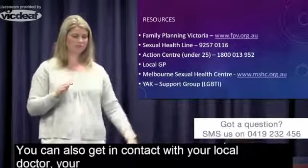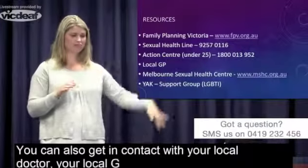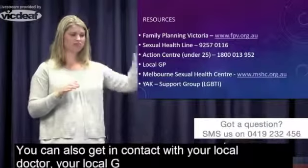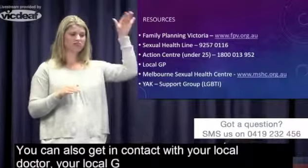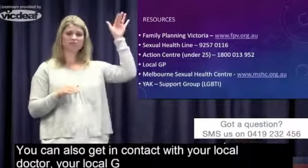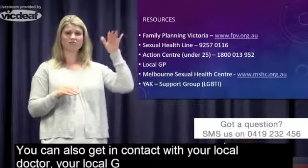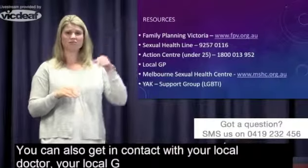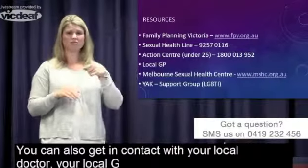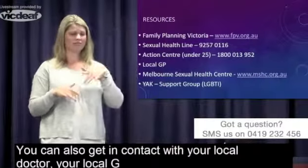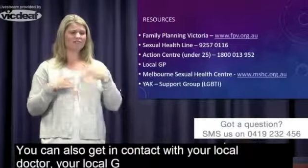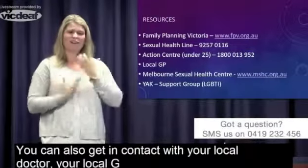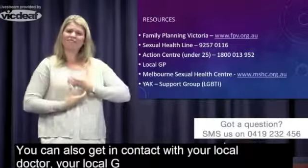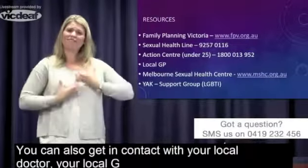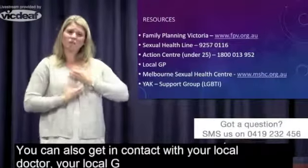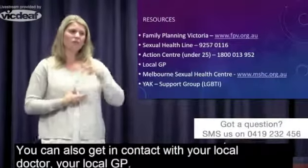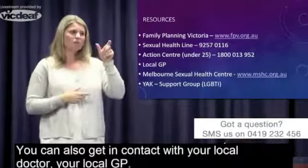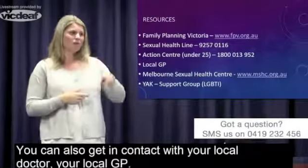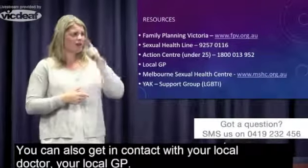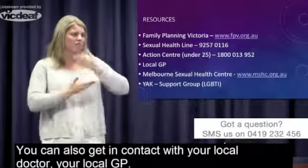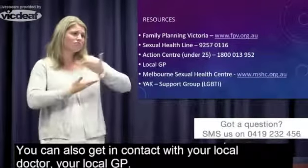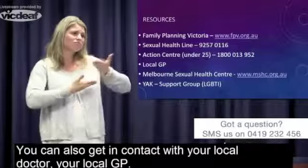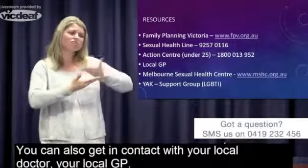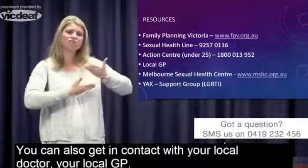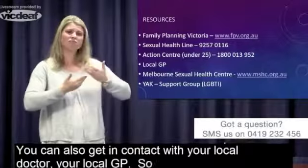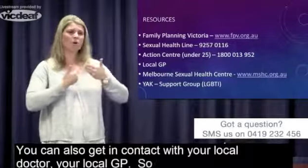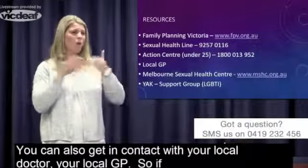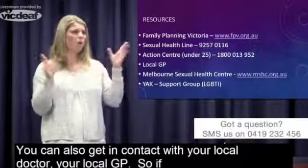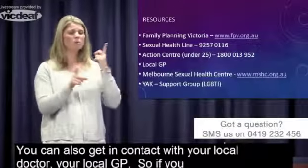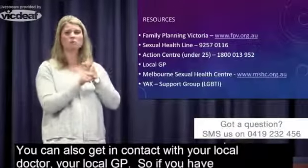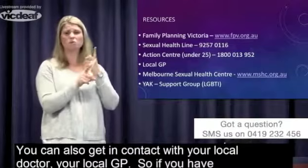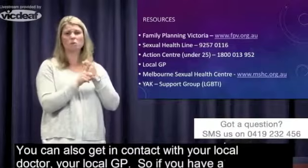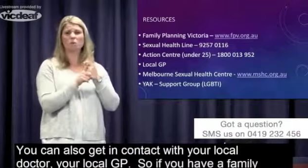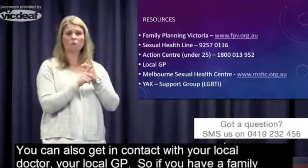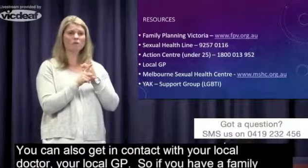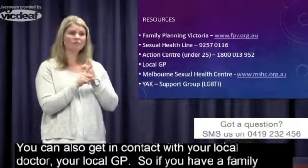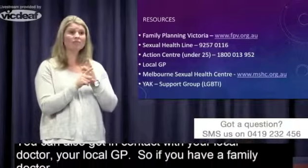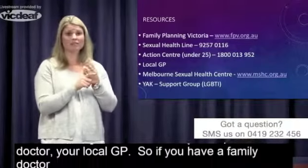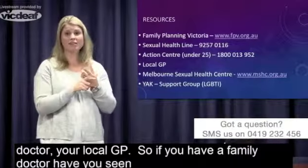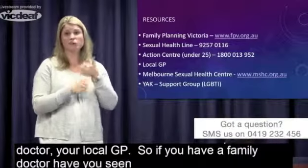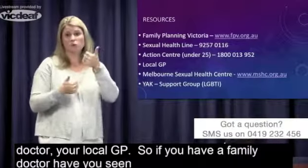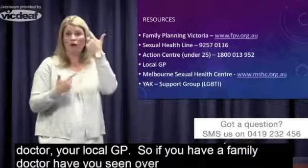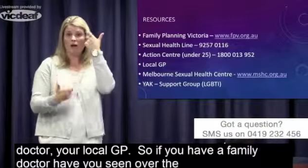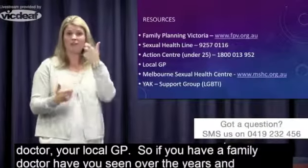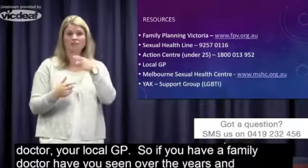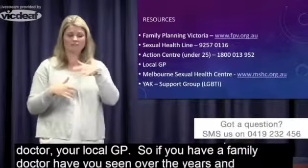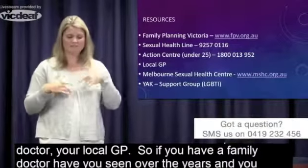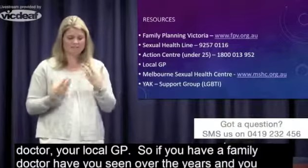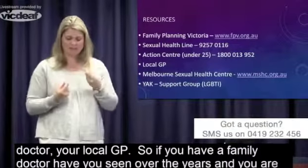So if you have a family doctor that you've seen over the years and you're really comfortable with them and you can talk very openly with them, then